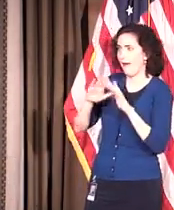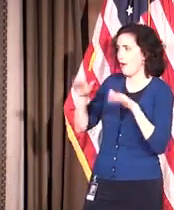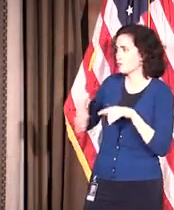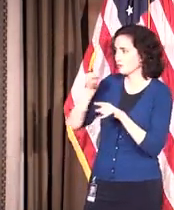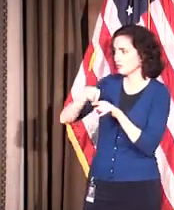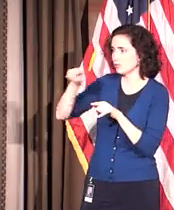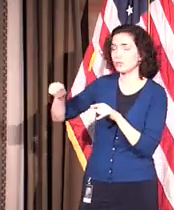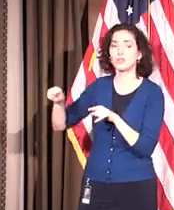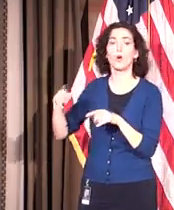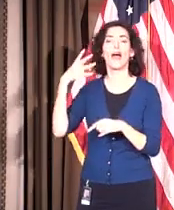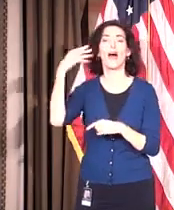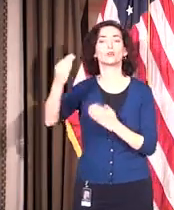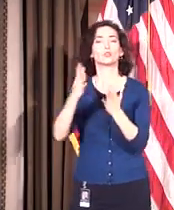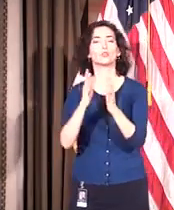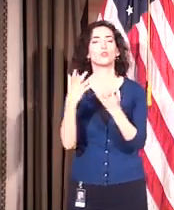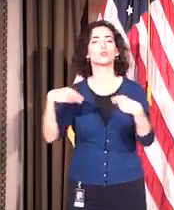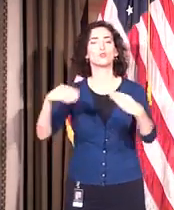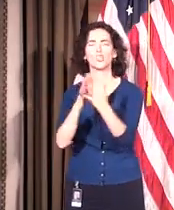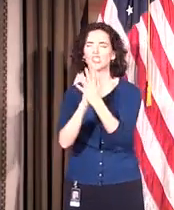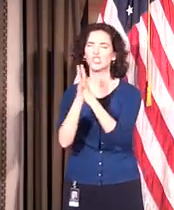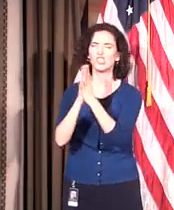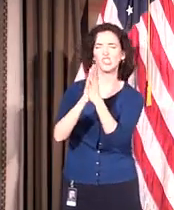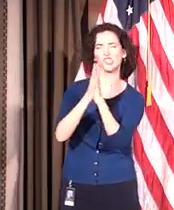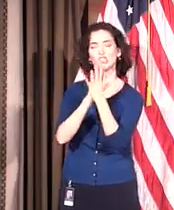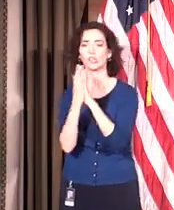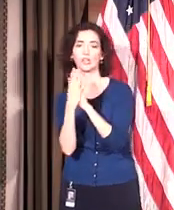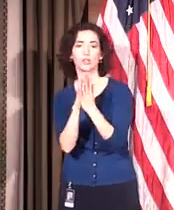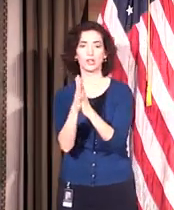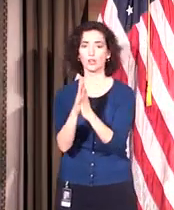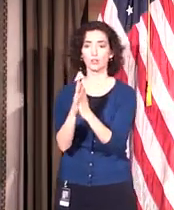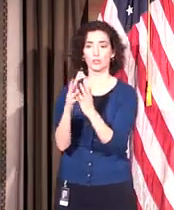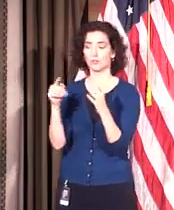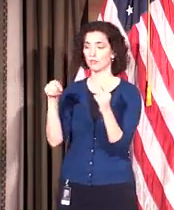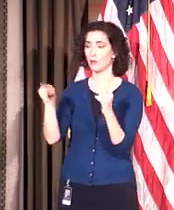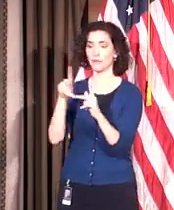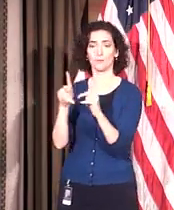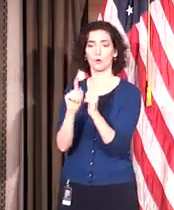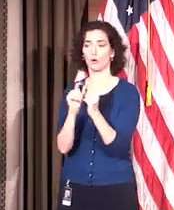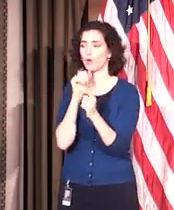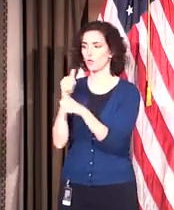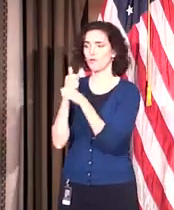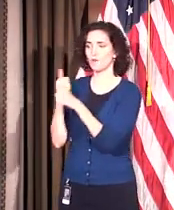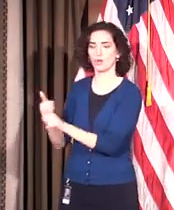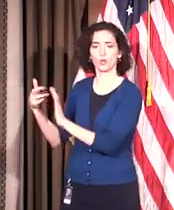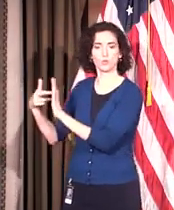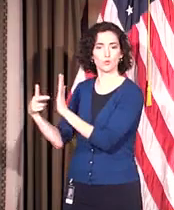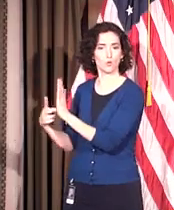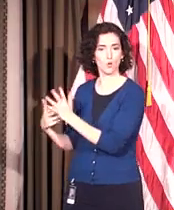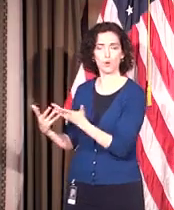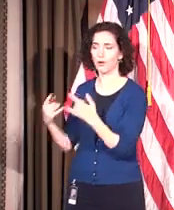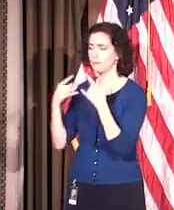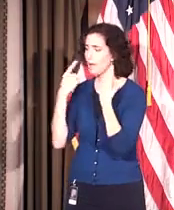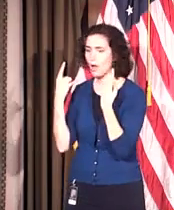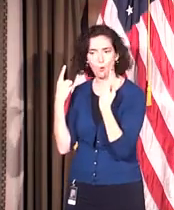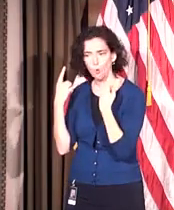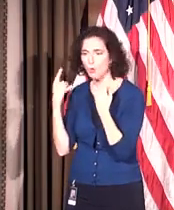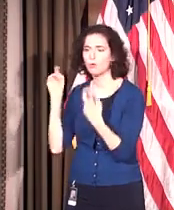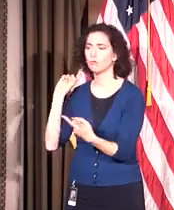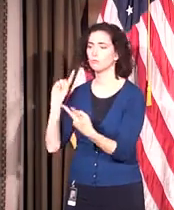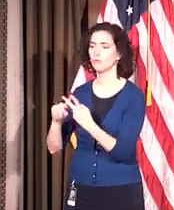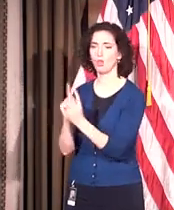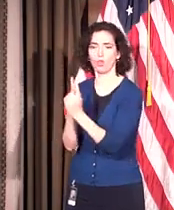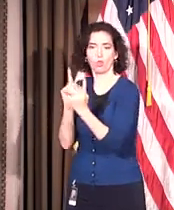to crowded stores, or anywhere where people are not abiding by the mitigation measures of wearing masks